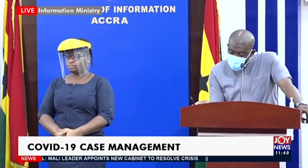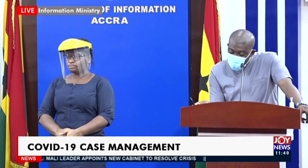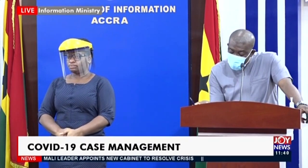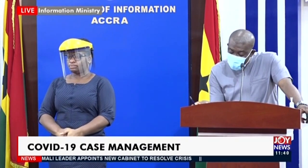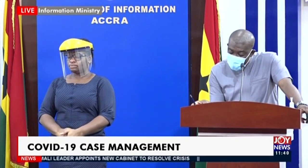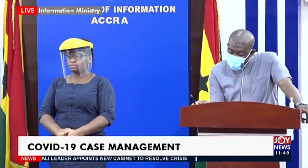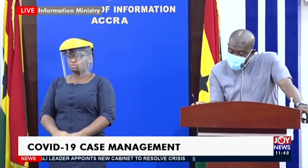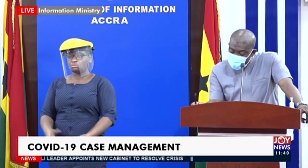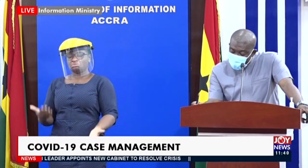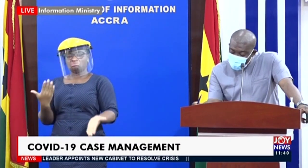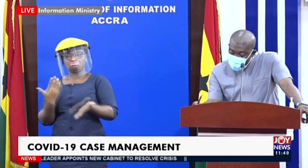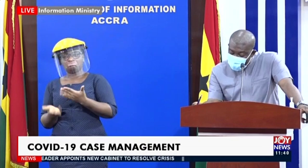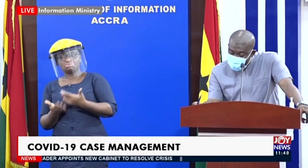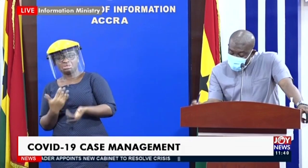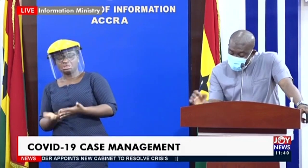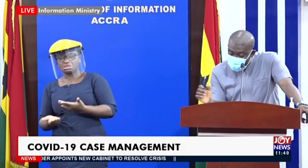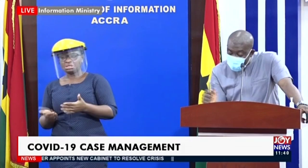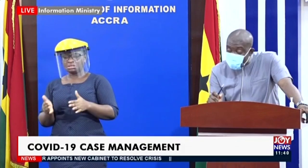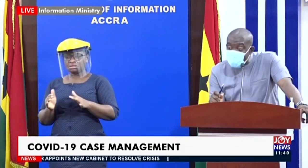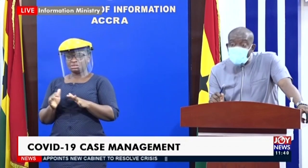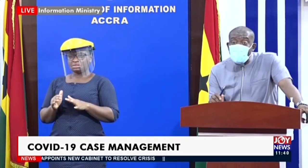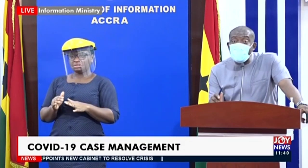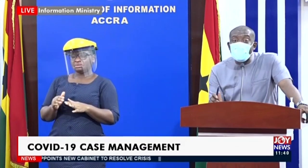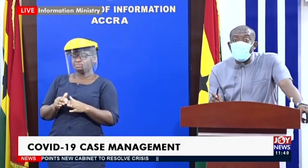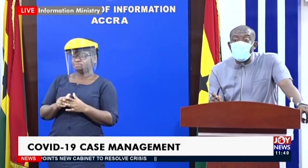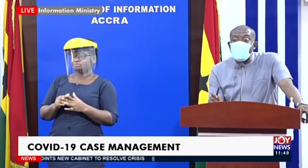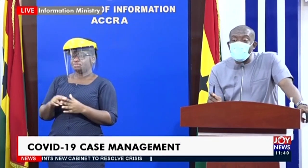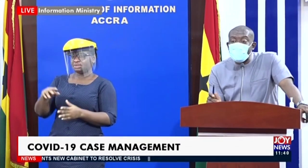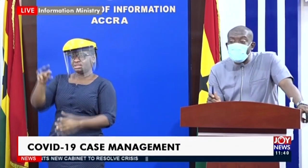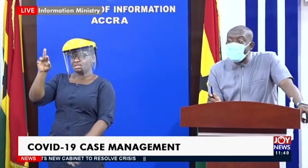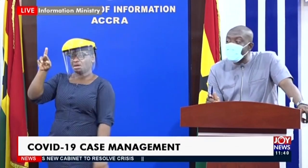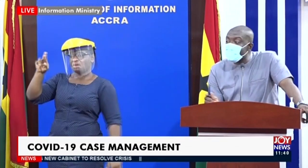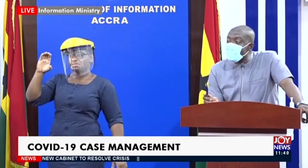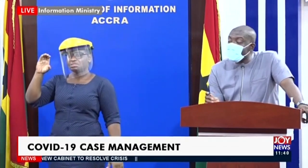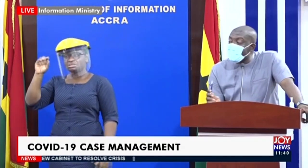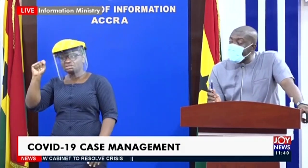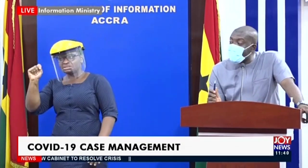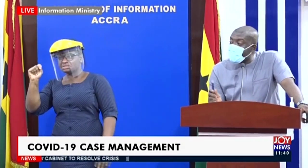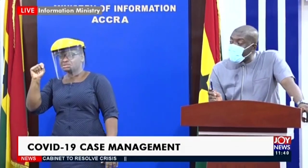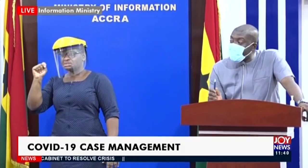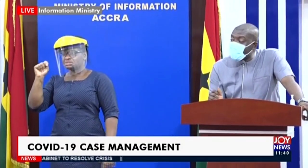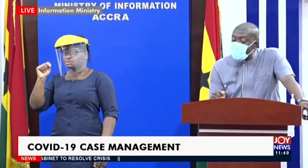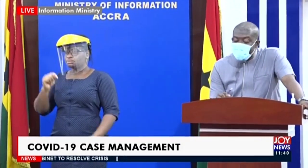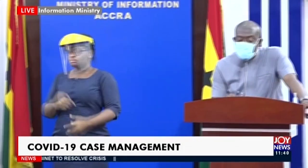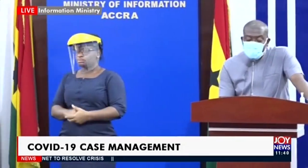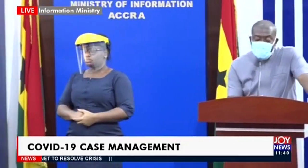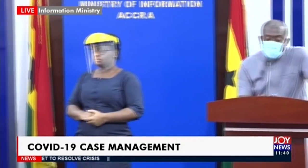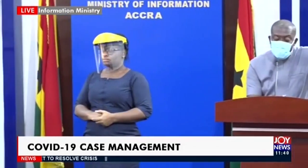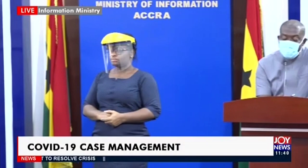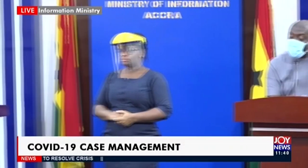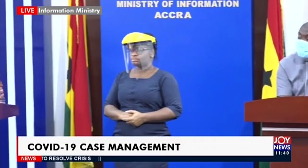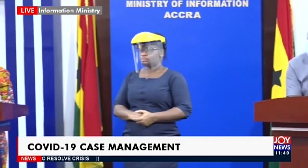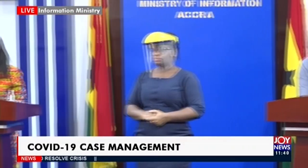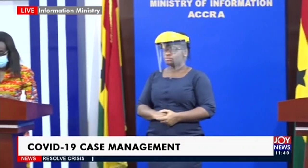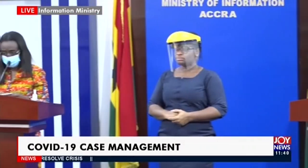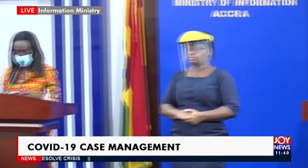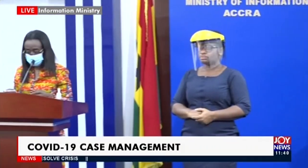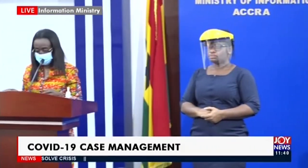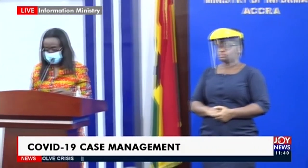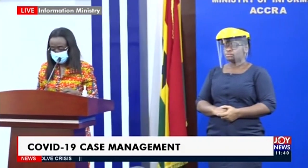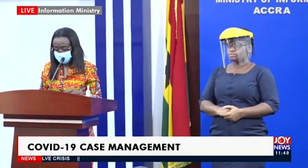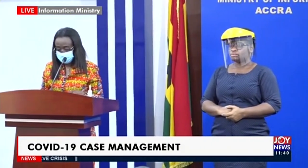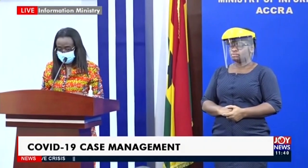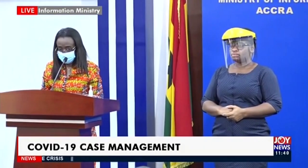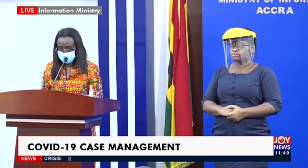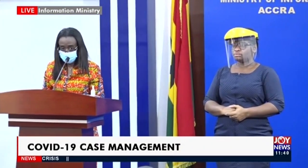whether you conclude that the kids have not passed the tests yet, and if you want to make a comment on the kind of medication as Dr. Aboagye invited you